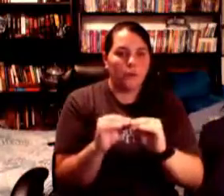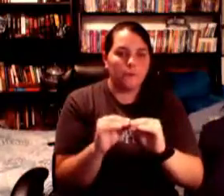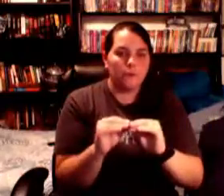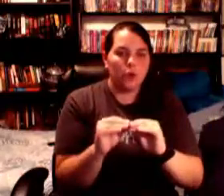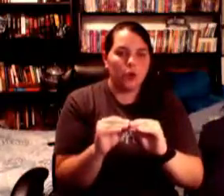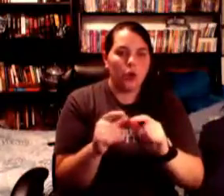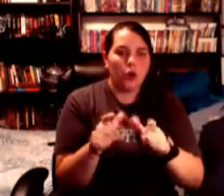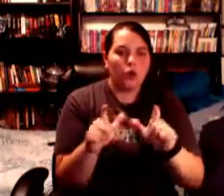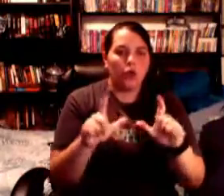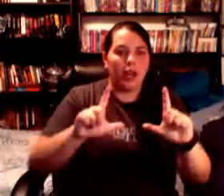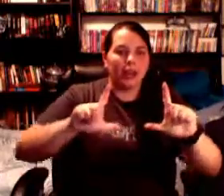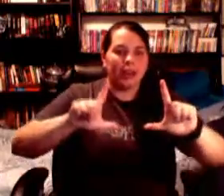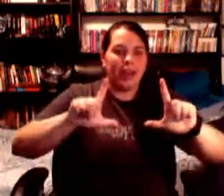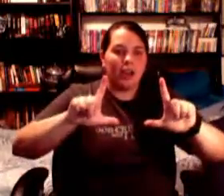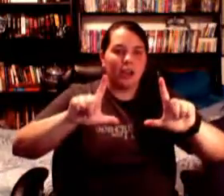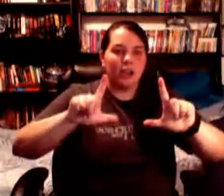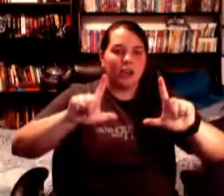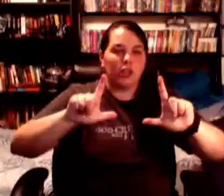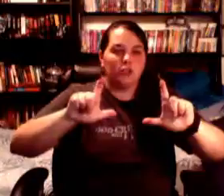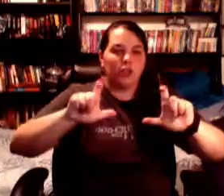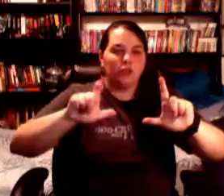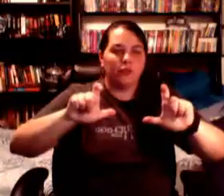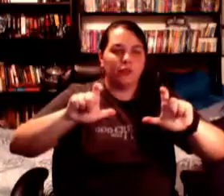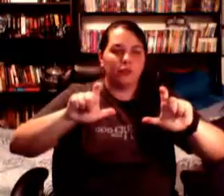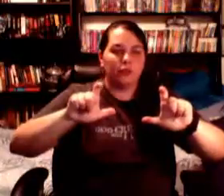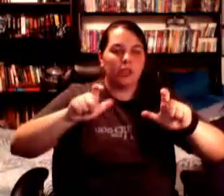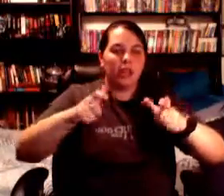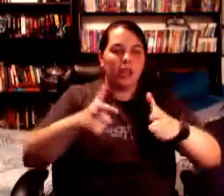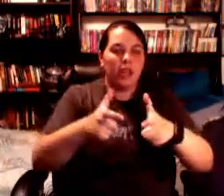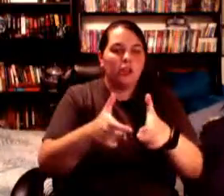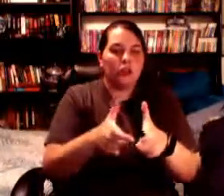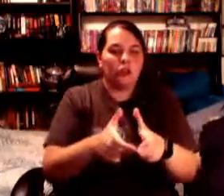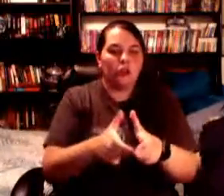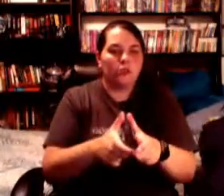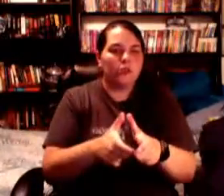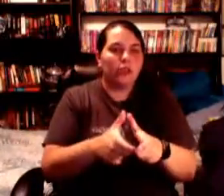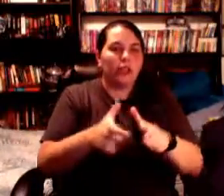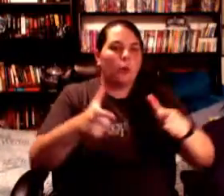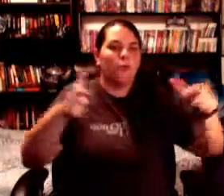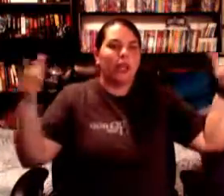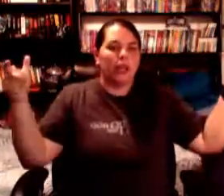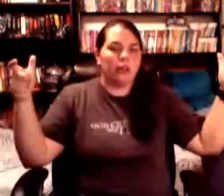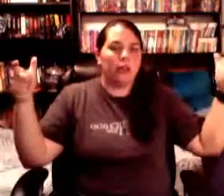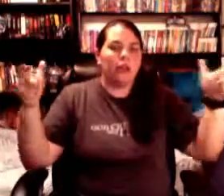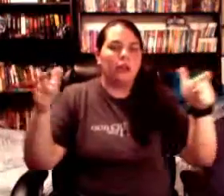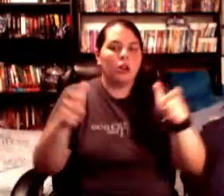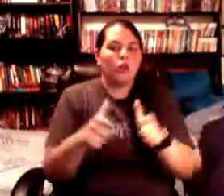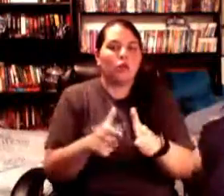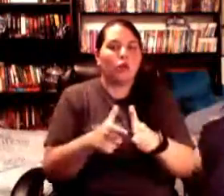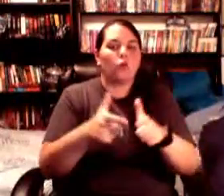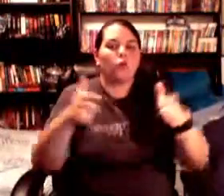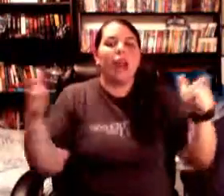more. Great is the L, and you bend your fingers. You start little and you go big.